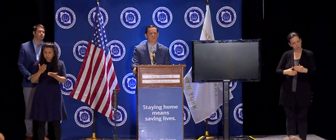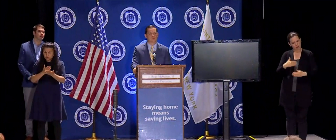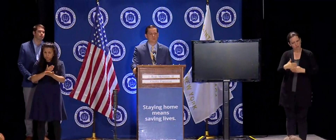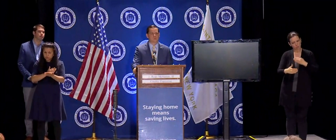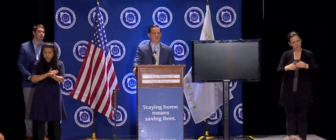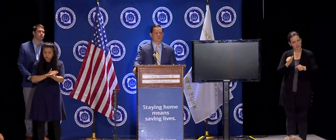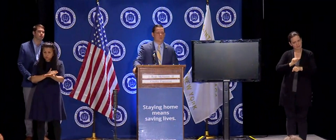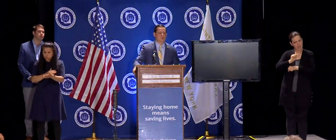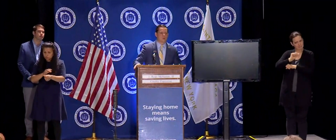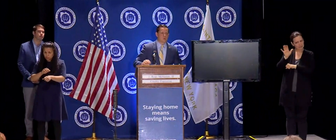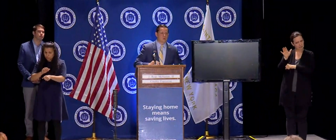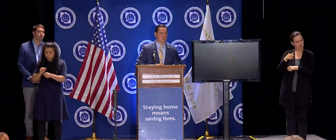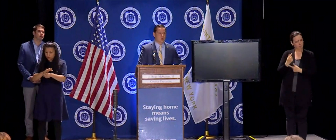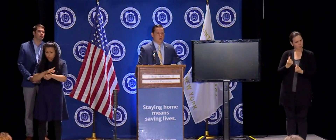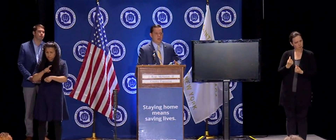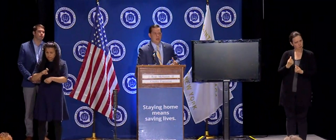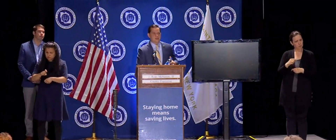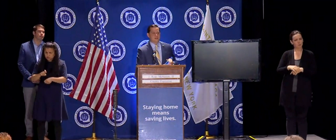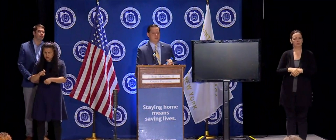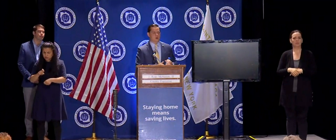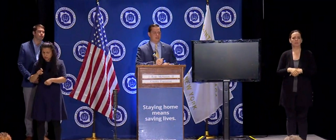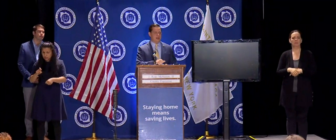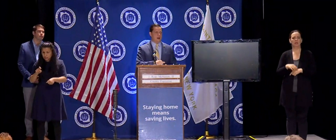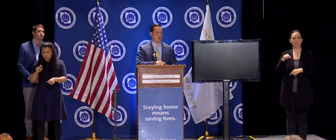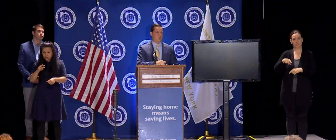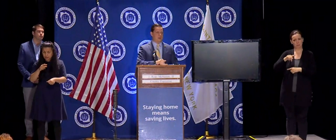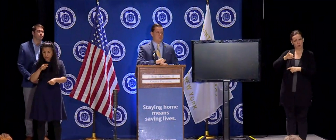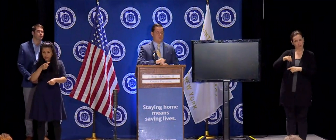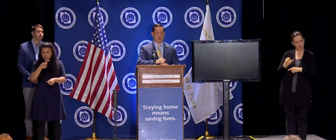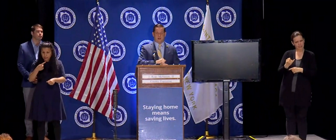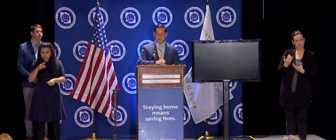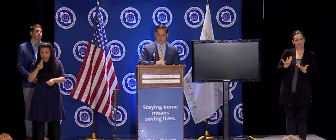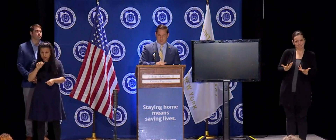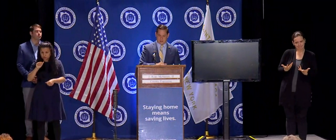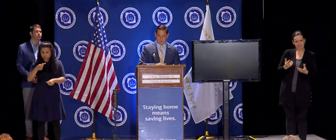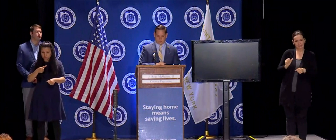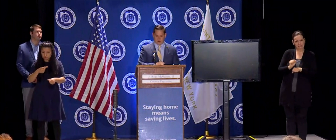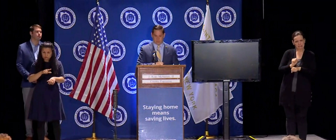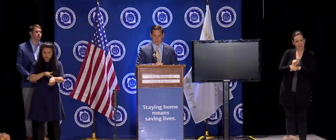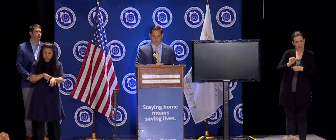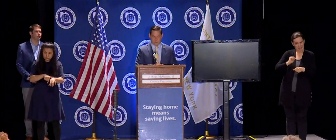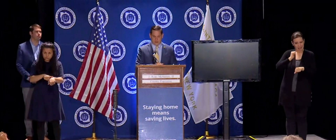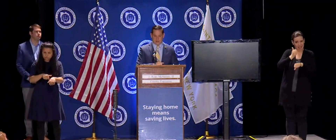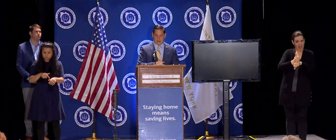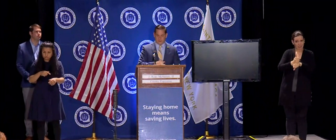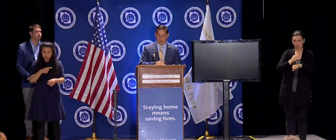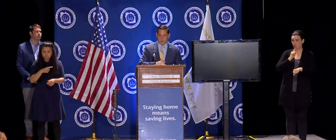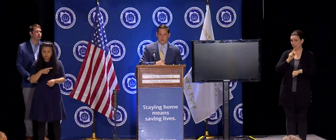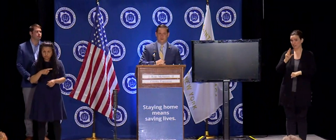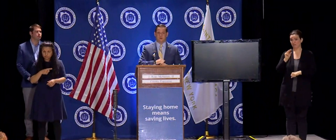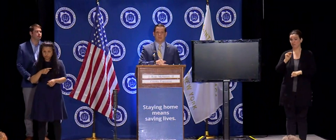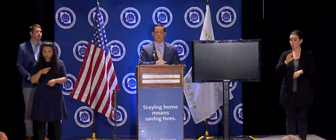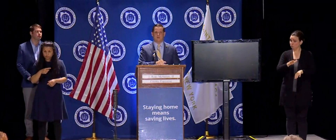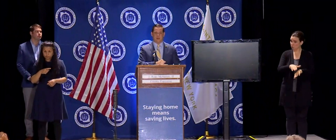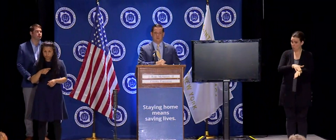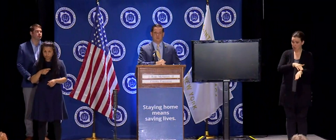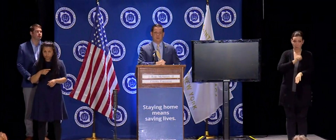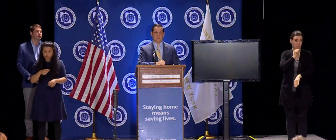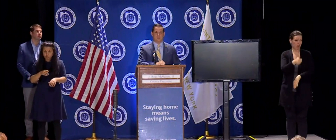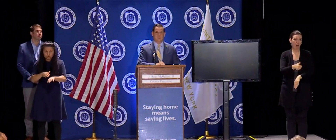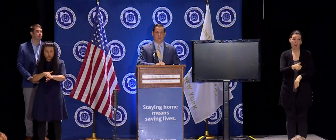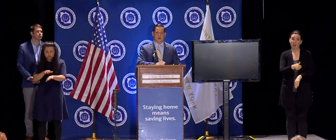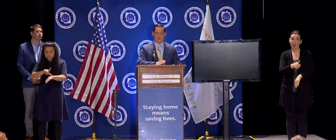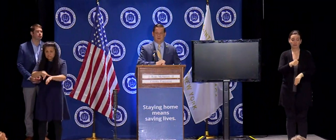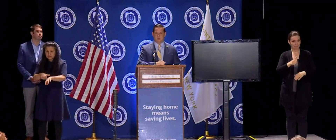has slowed down this whole clay warehouse project? It hasn't slowed it down as far as we probably would have been together with a different type of